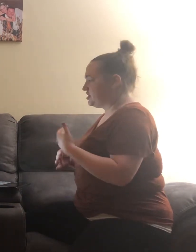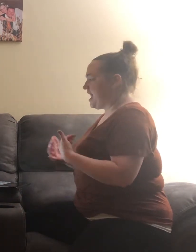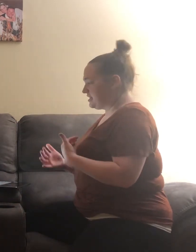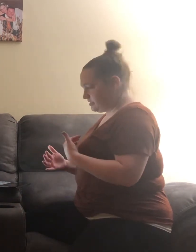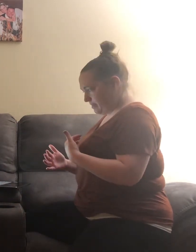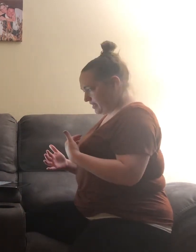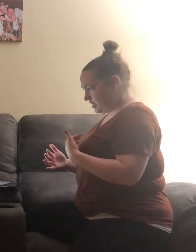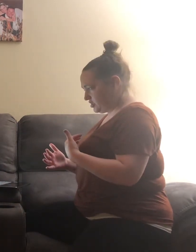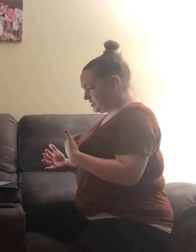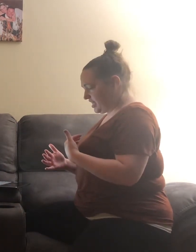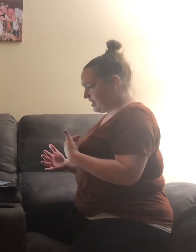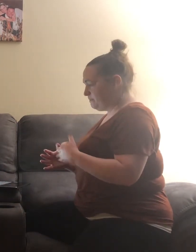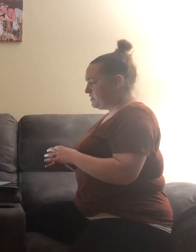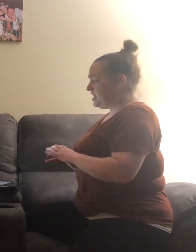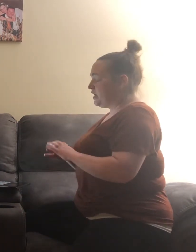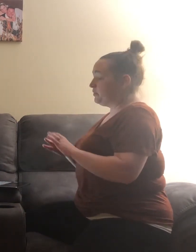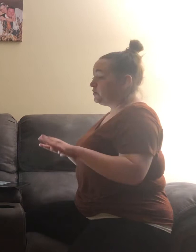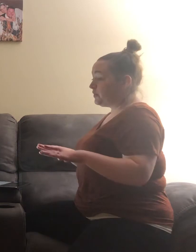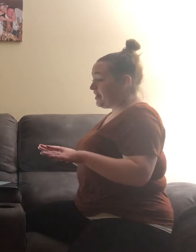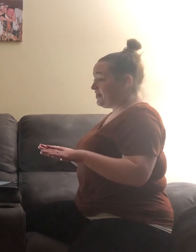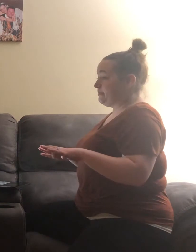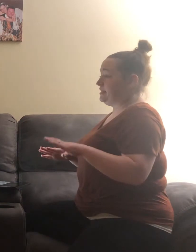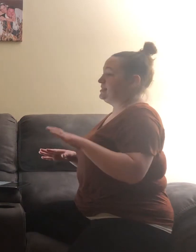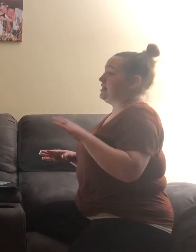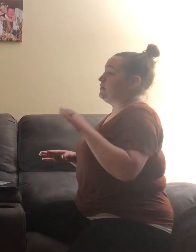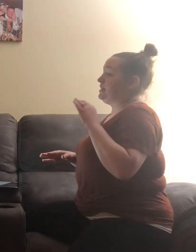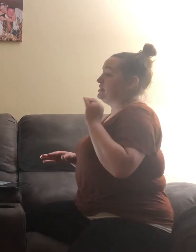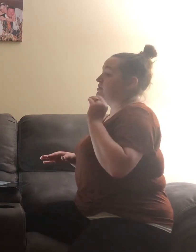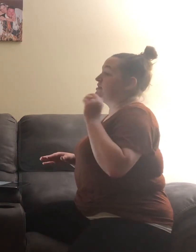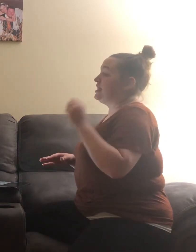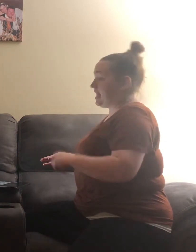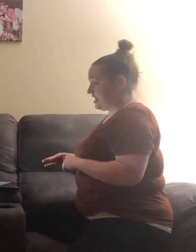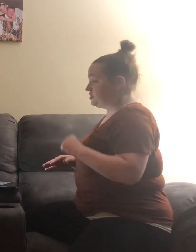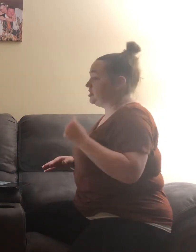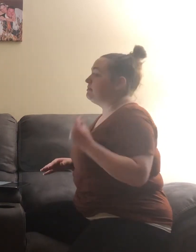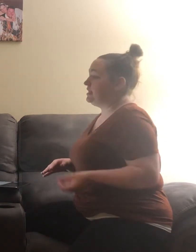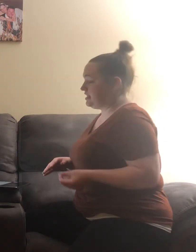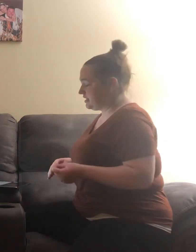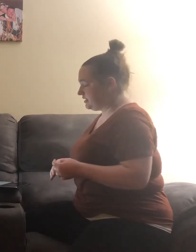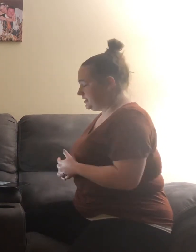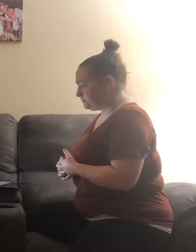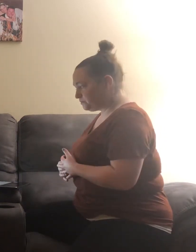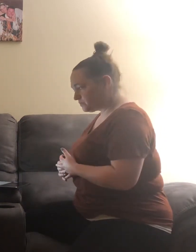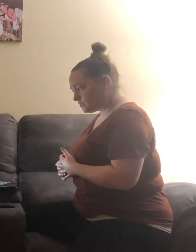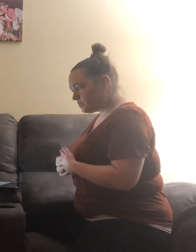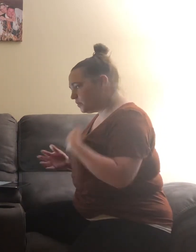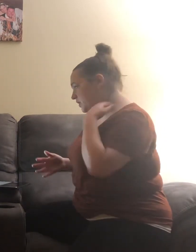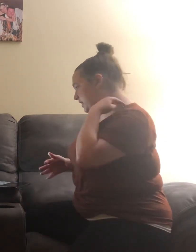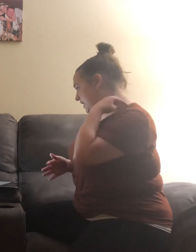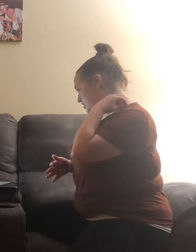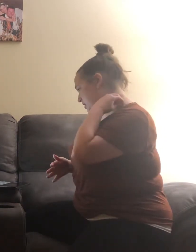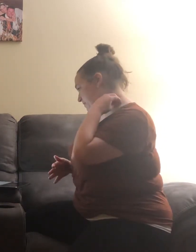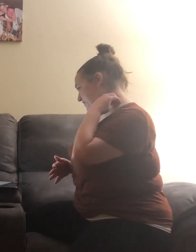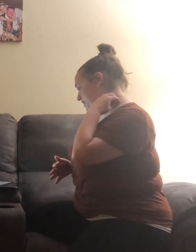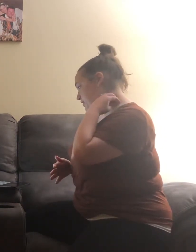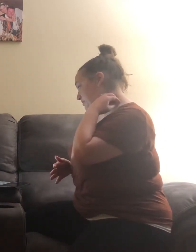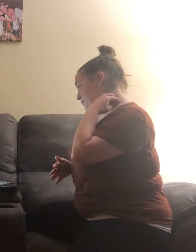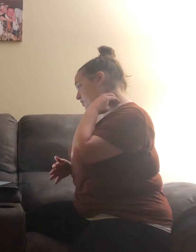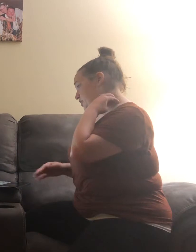add some medications on. And we're in the red, that means that we need to take action immediately. And we're going to kind of talk about that a little bit more.